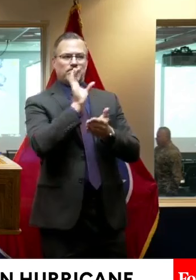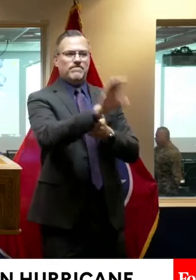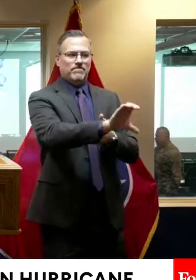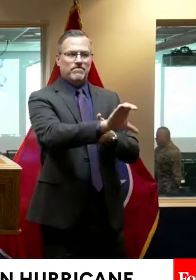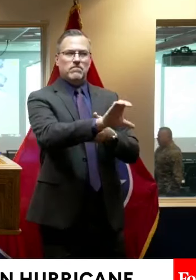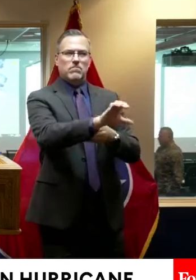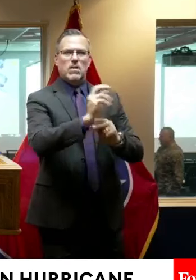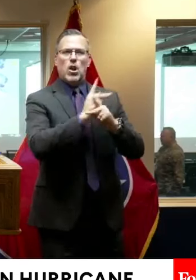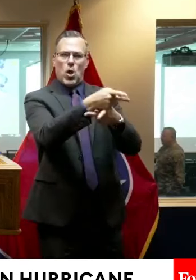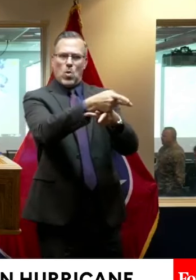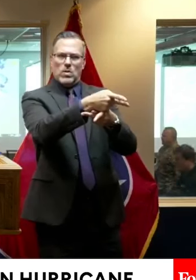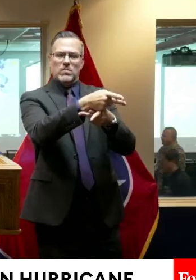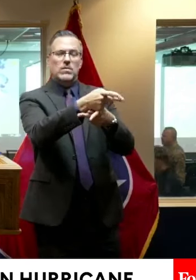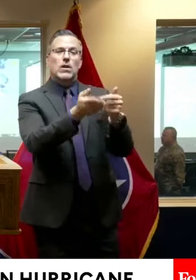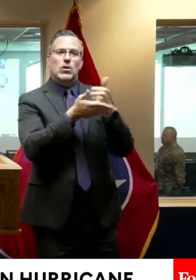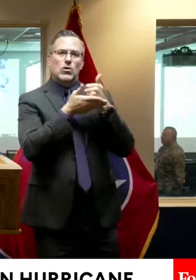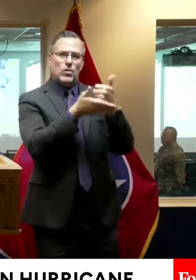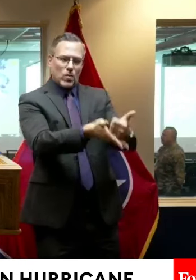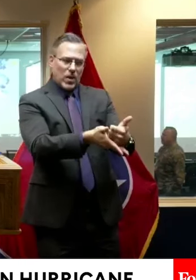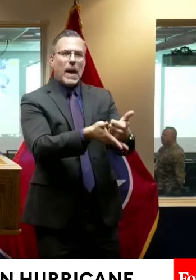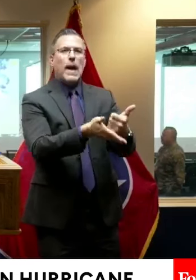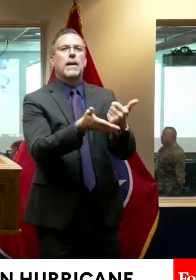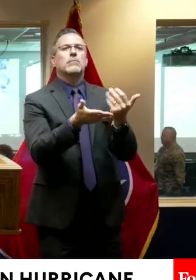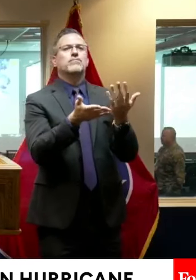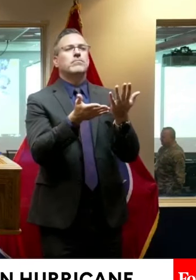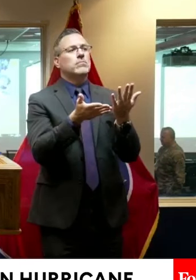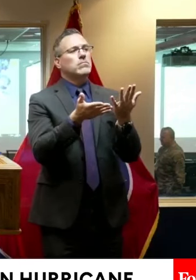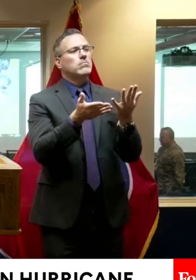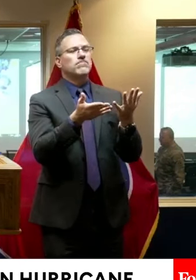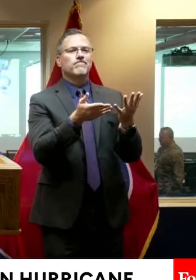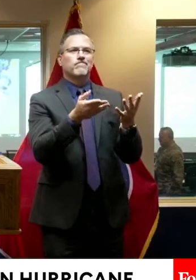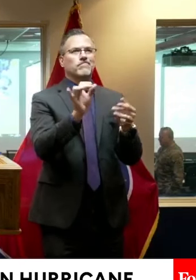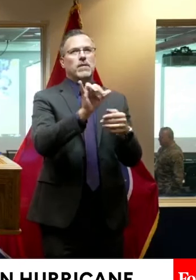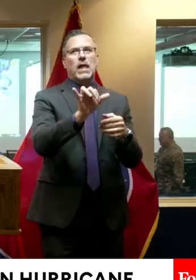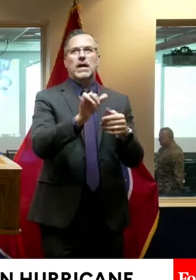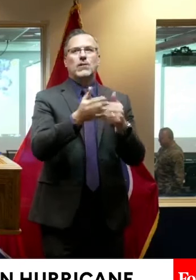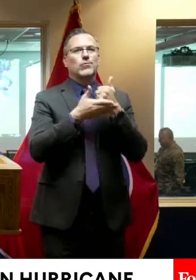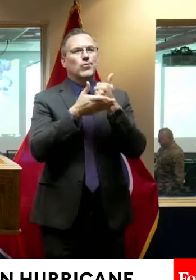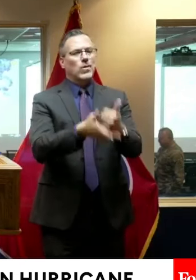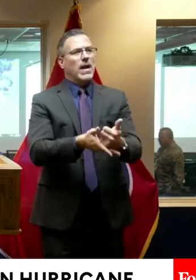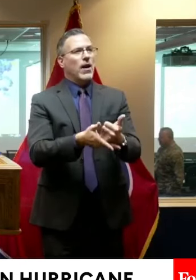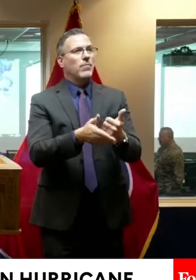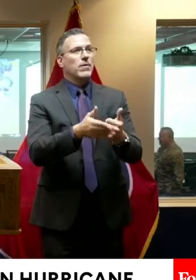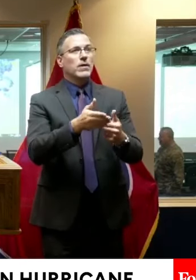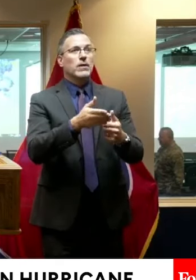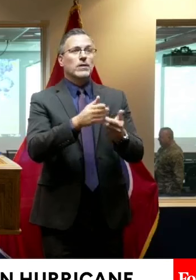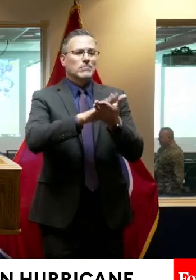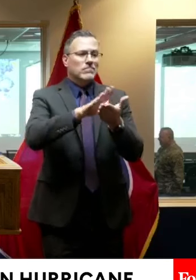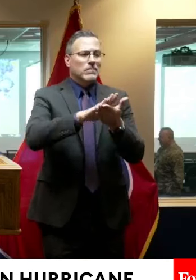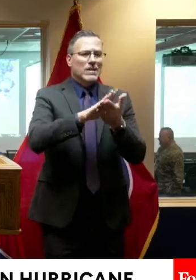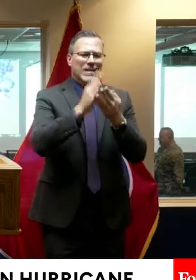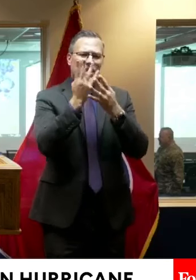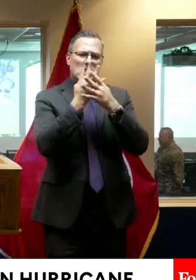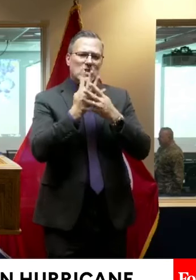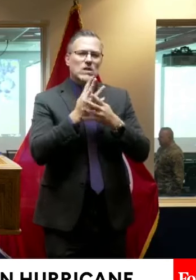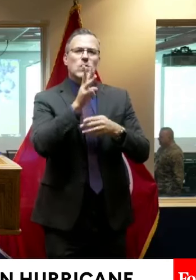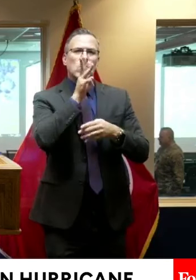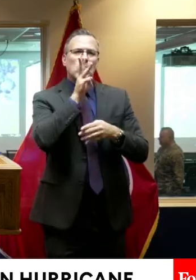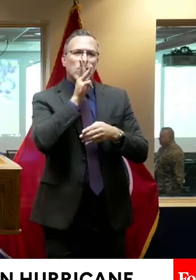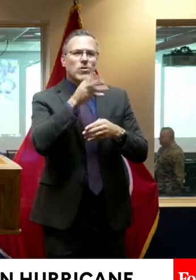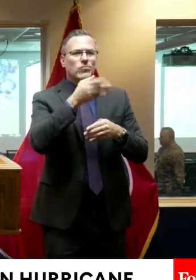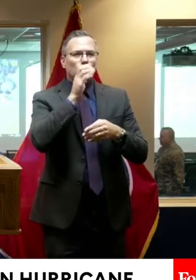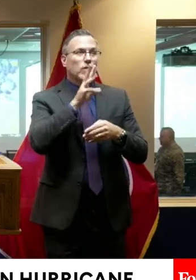fronting, particularly and specifically costs associated with drinking water and water